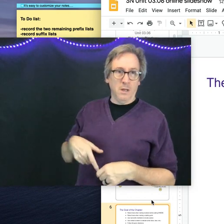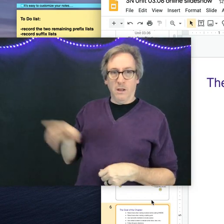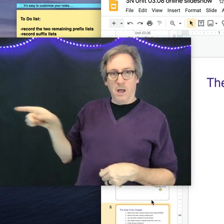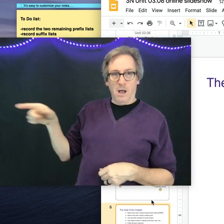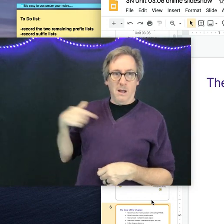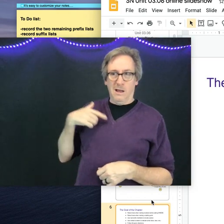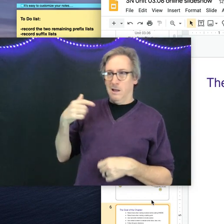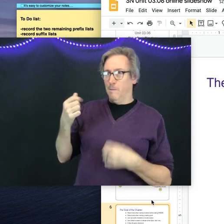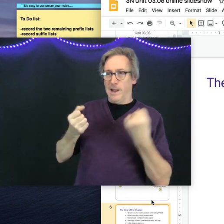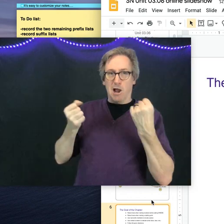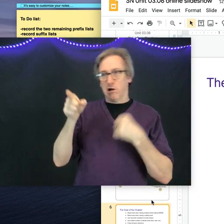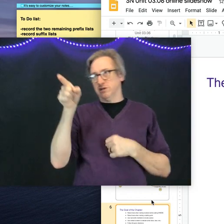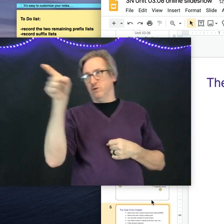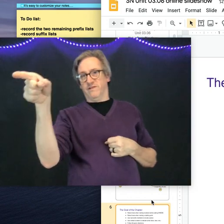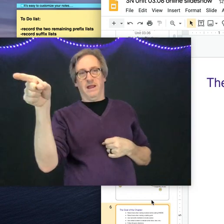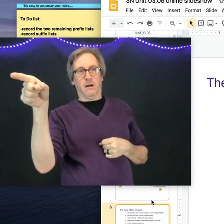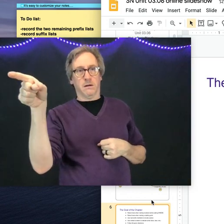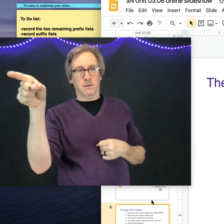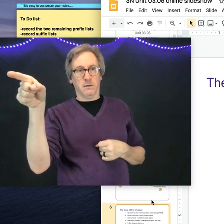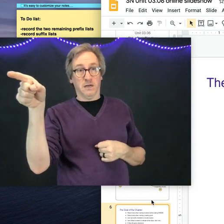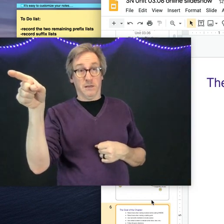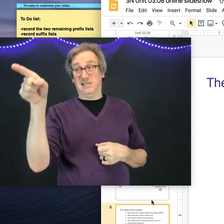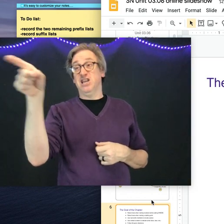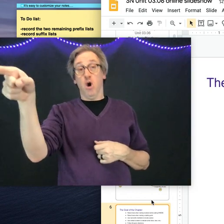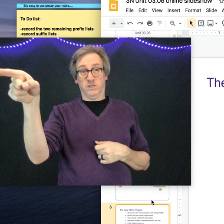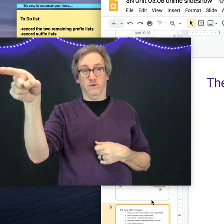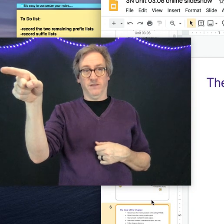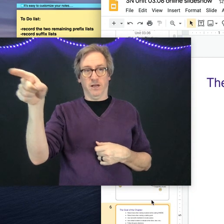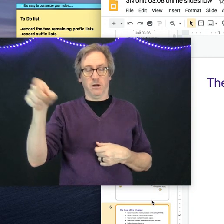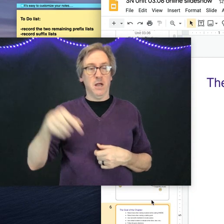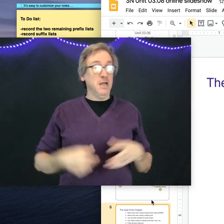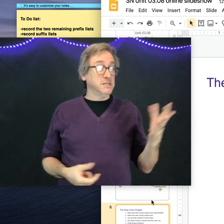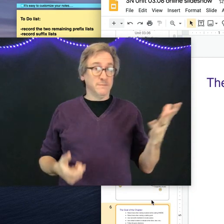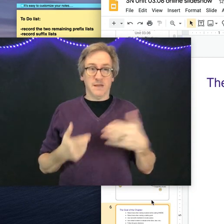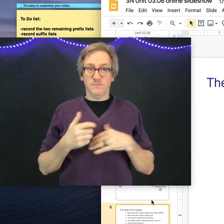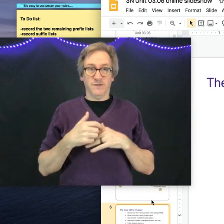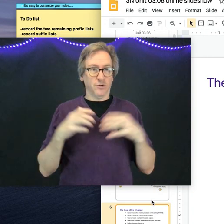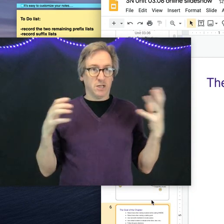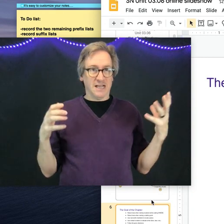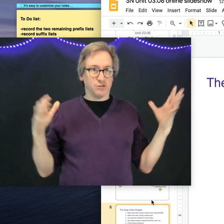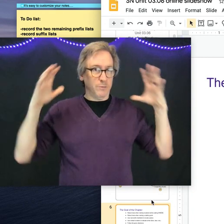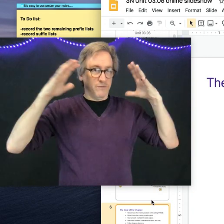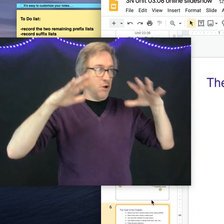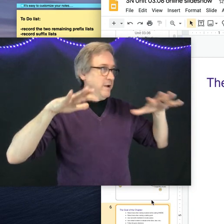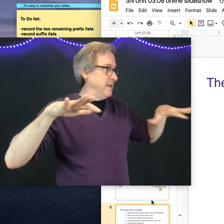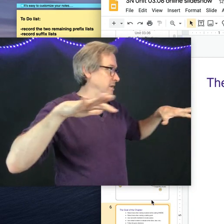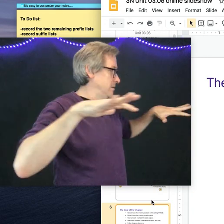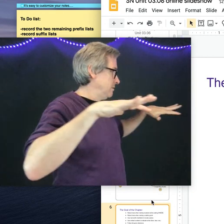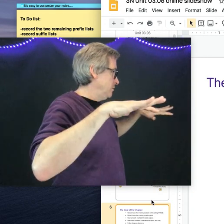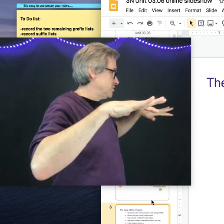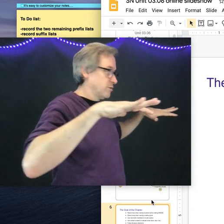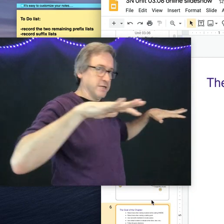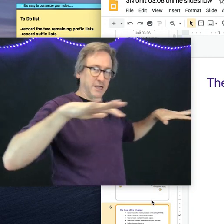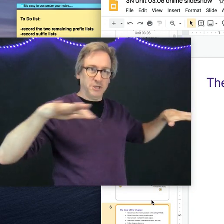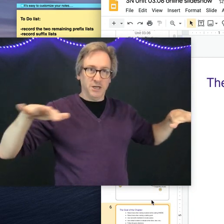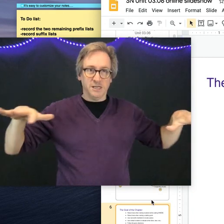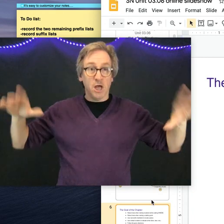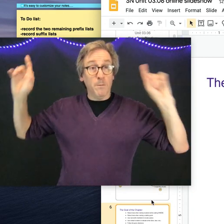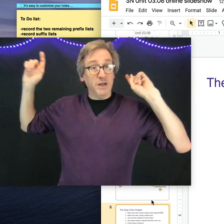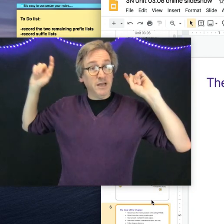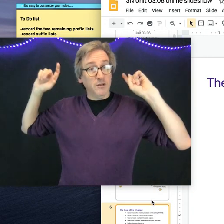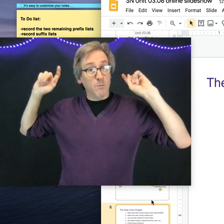about my car is over there, because I know it's over there. Sometimes if you're in a classroom, you have no idea which